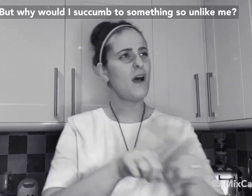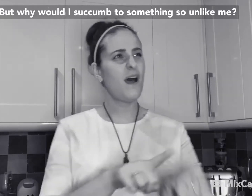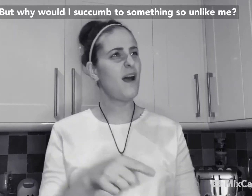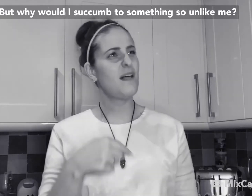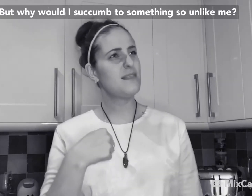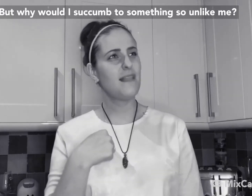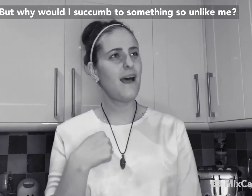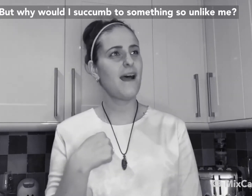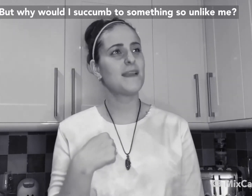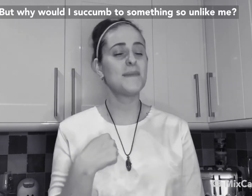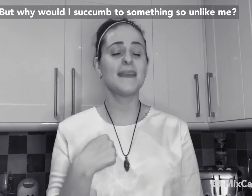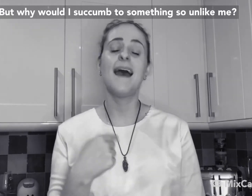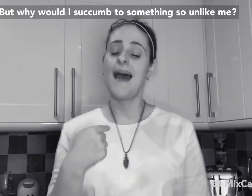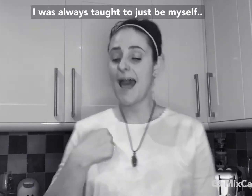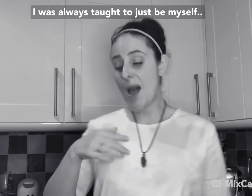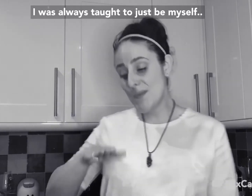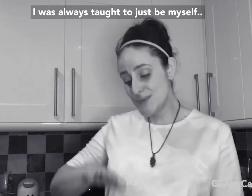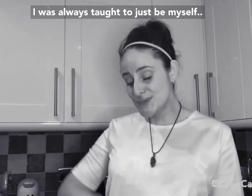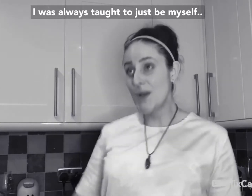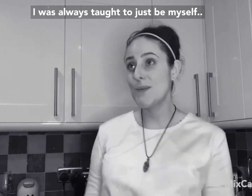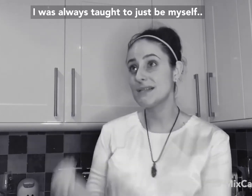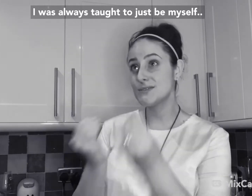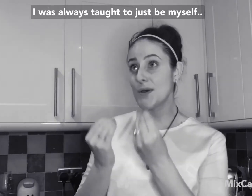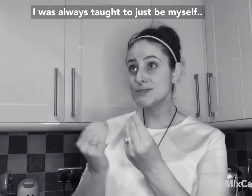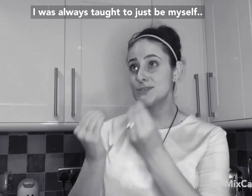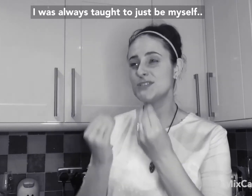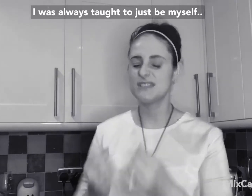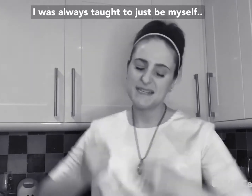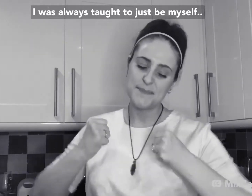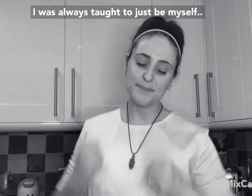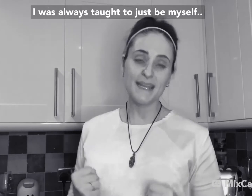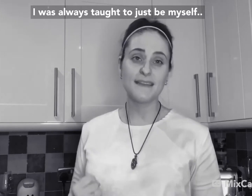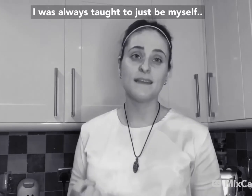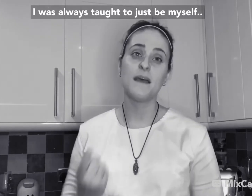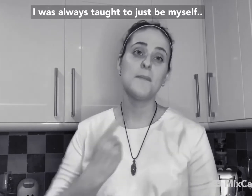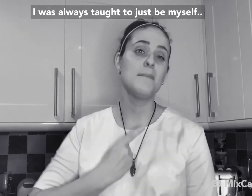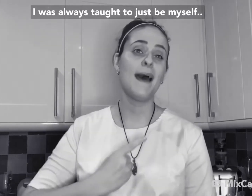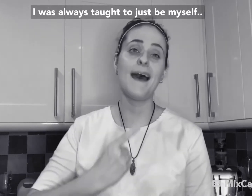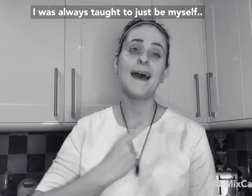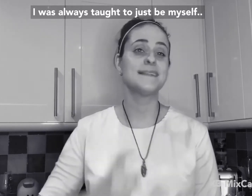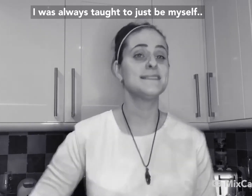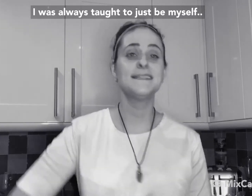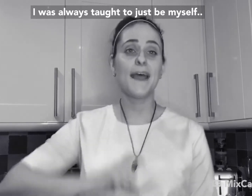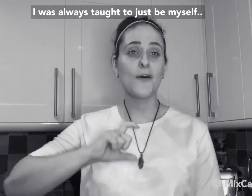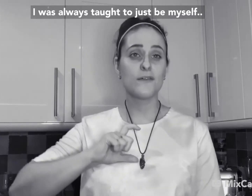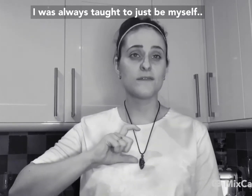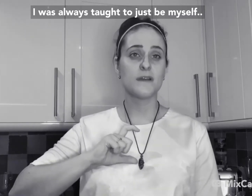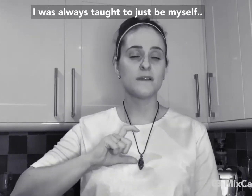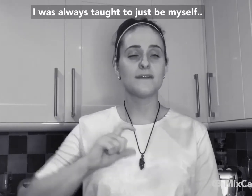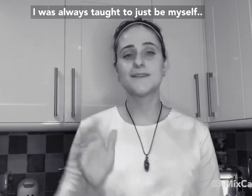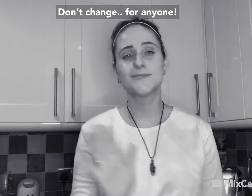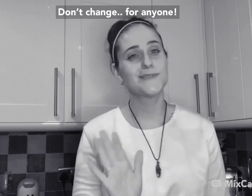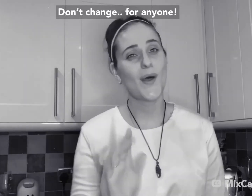unlike me i was always taught to just be myself don't